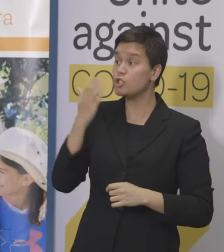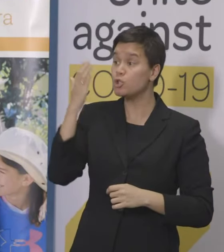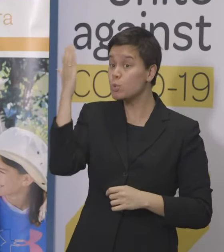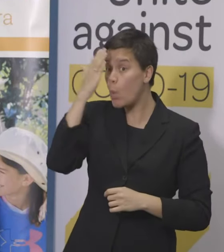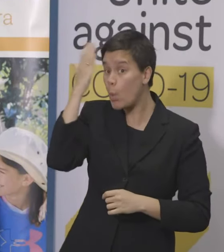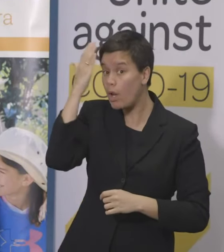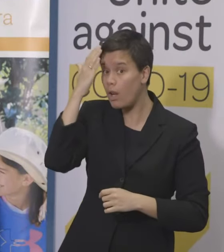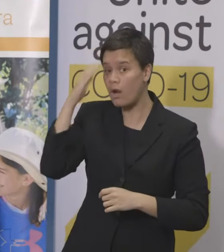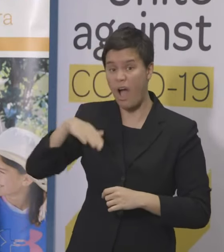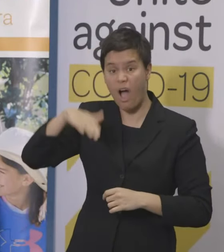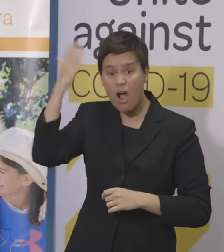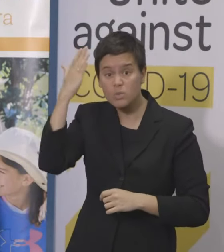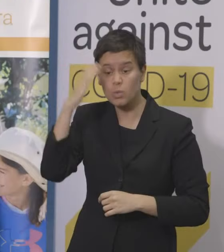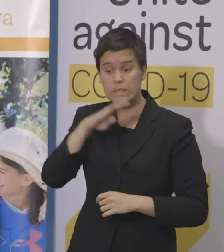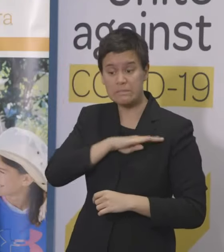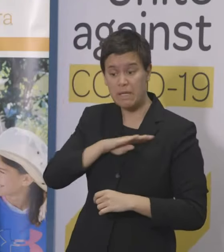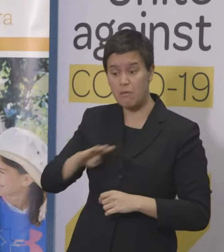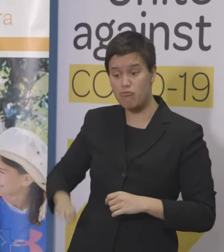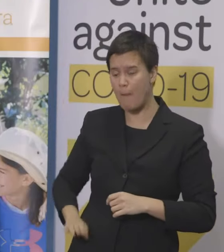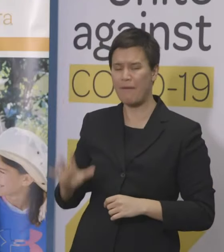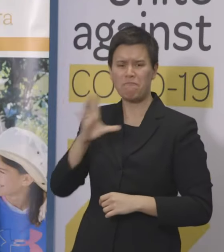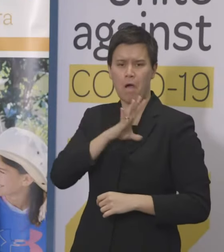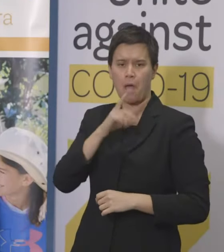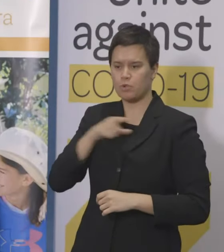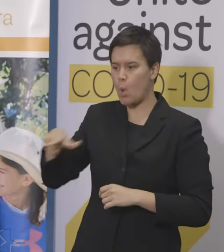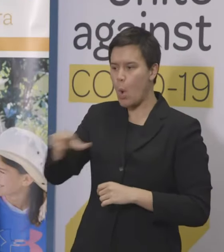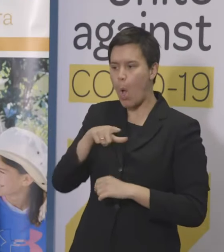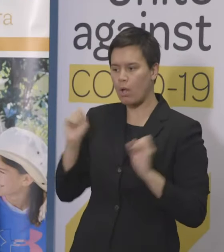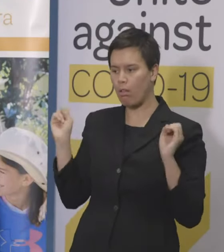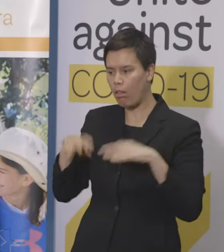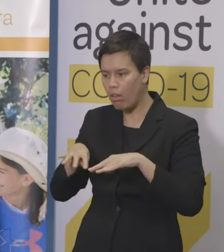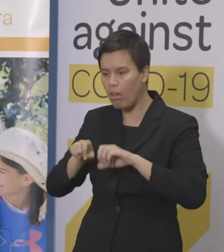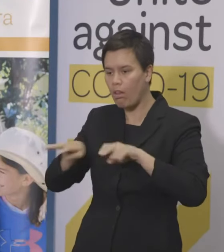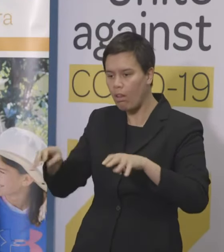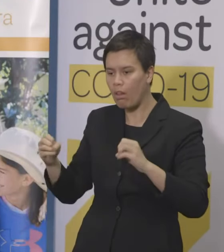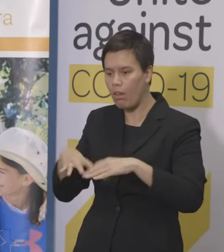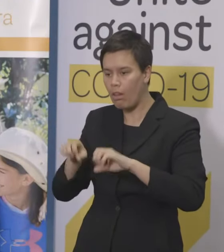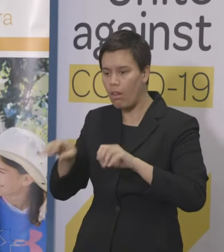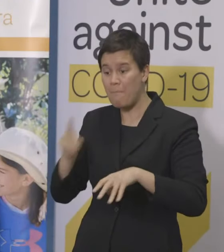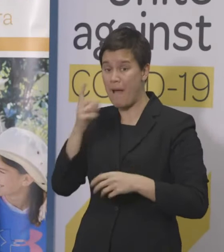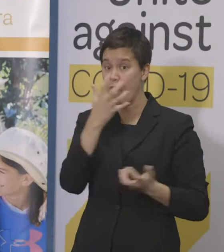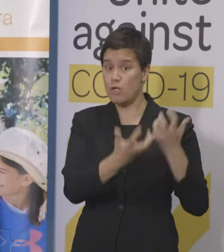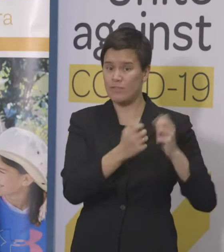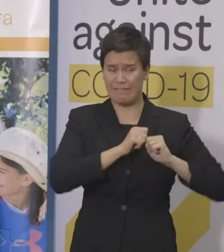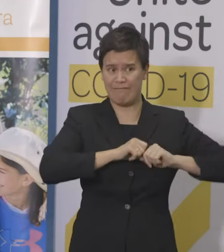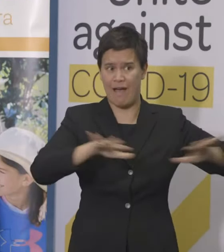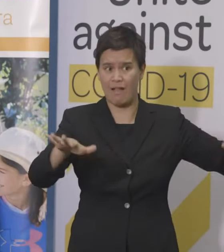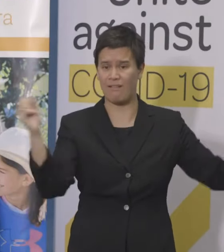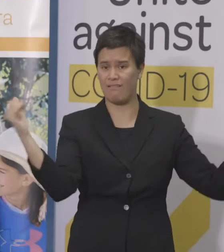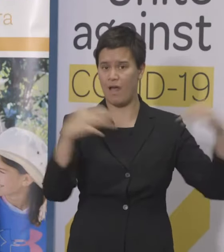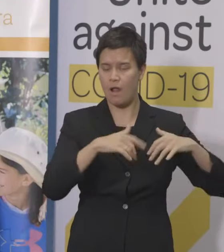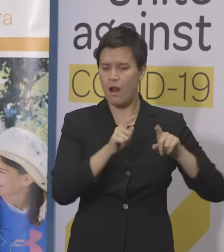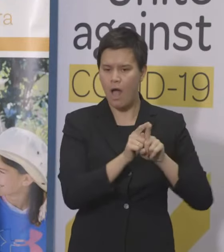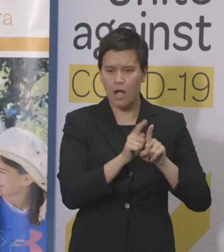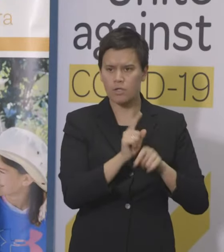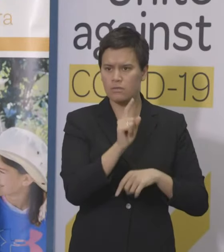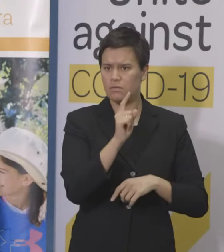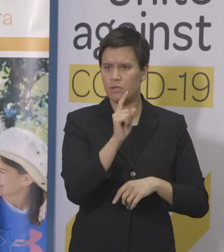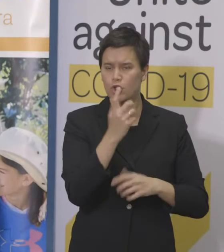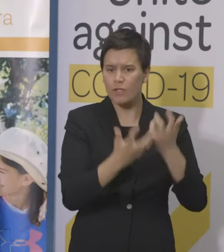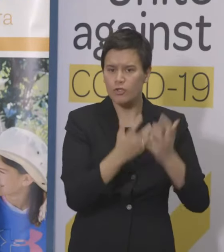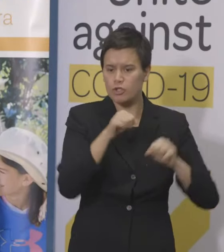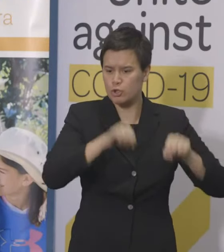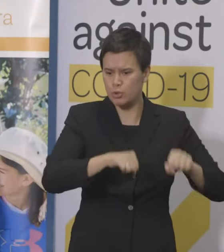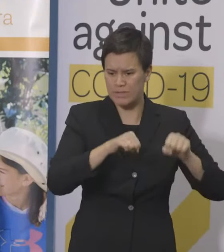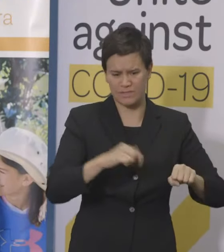all different sections of society, and then they could, I guess, therefore spread it all over the city. Do you think that universities should be treated differently from places